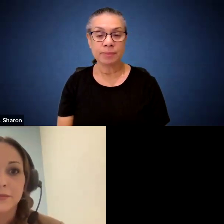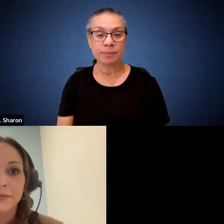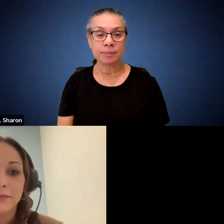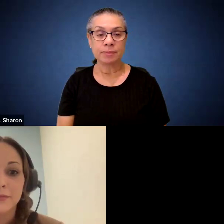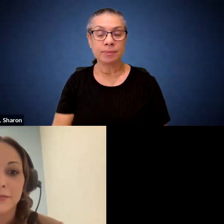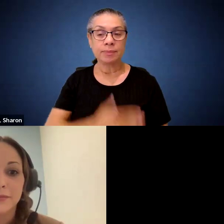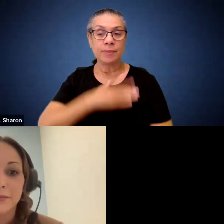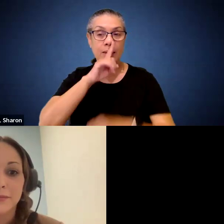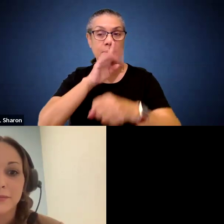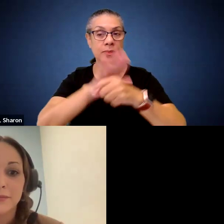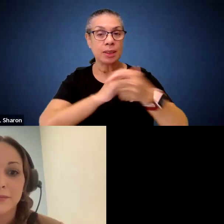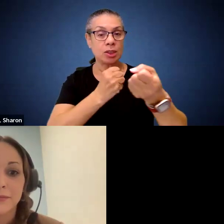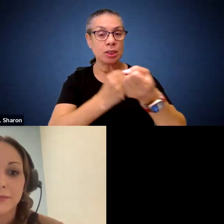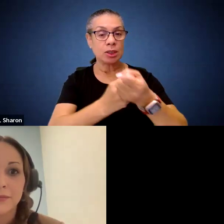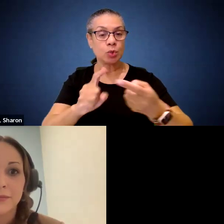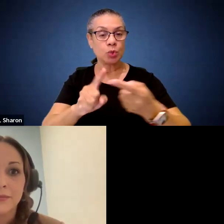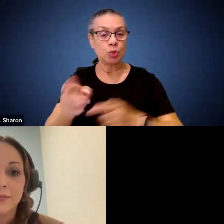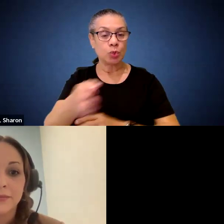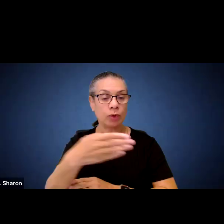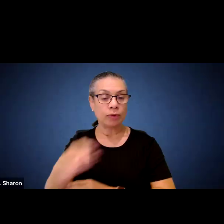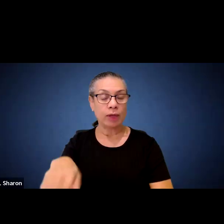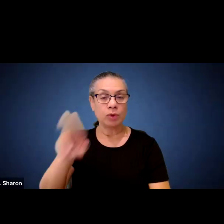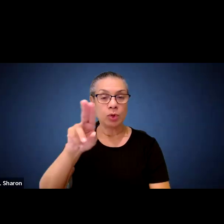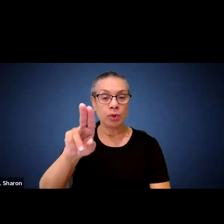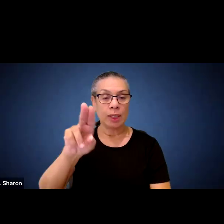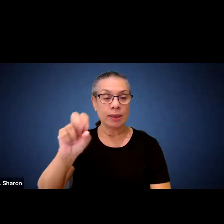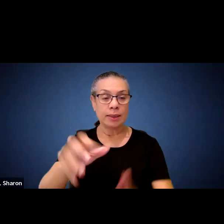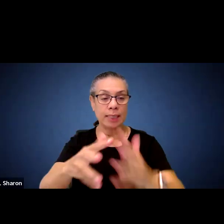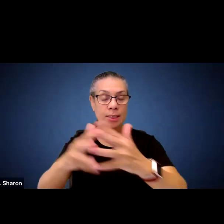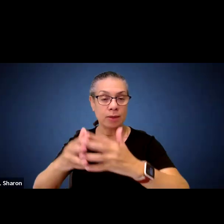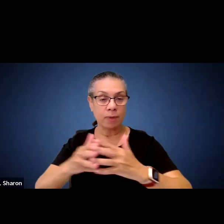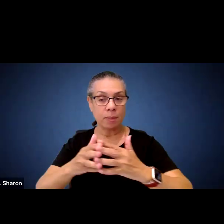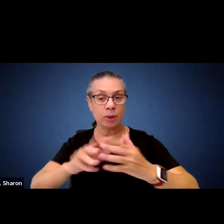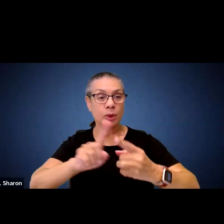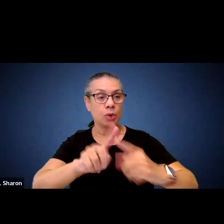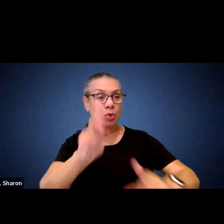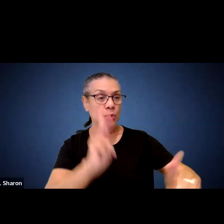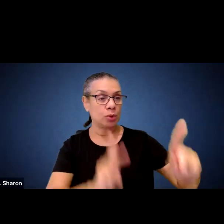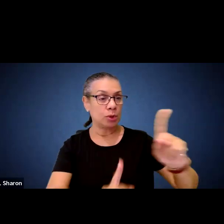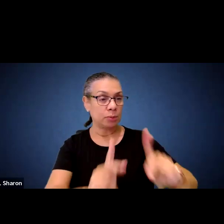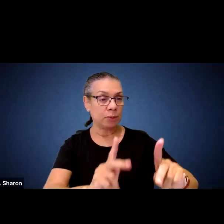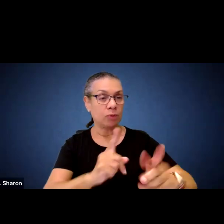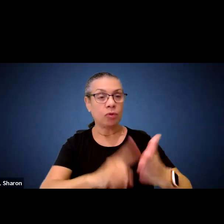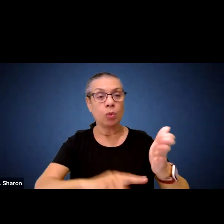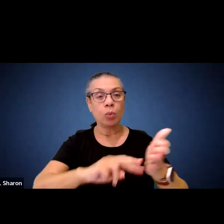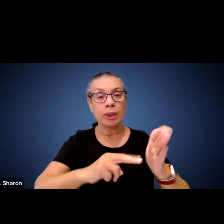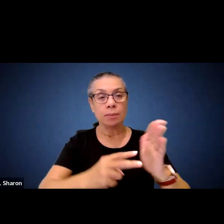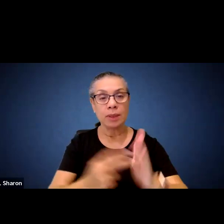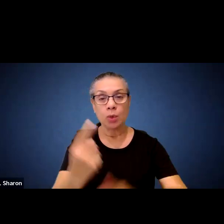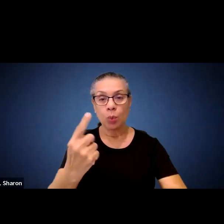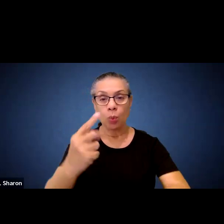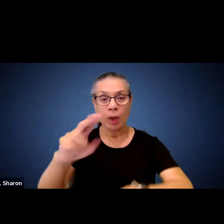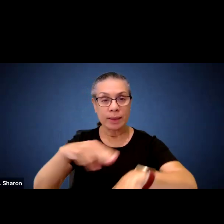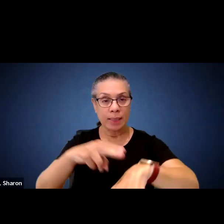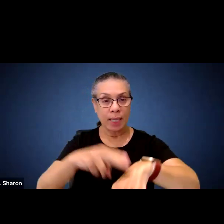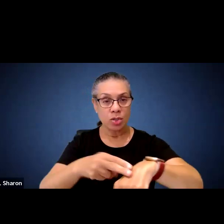I pledge allegiance to the flag of the United States of America and to the republic for which it stands, one